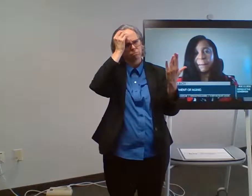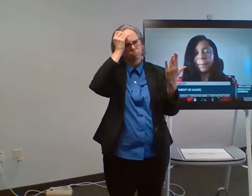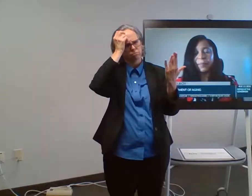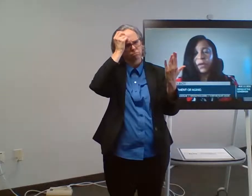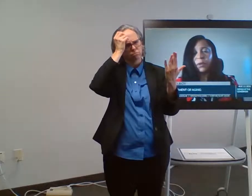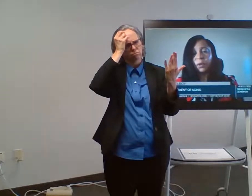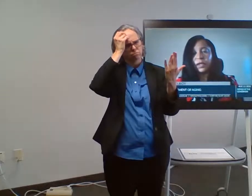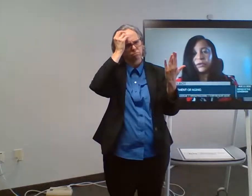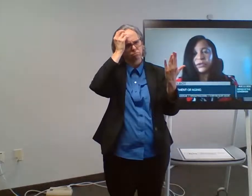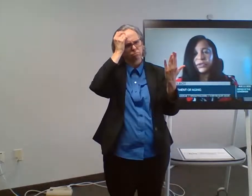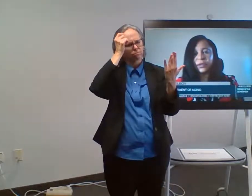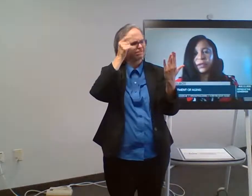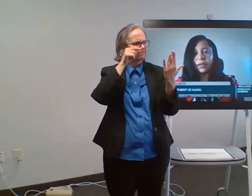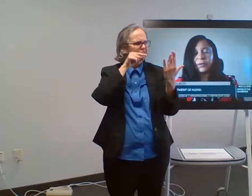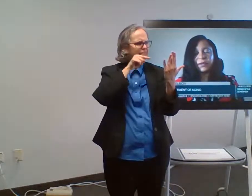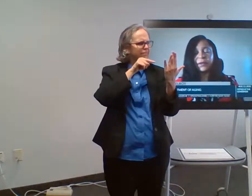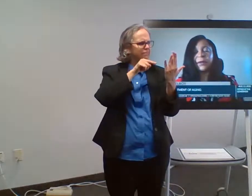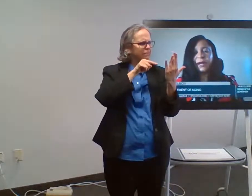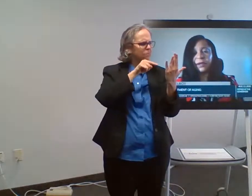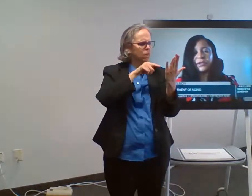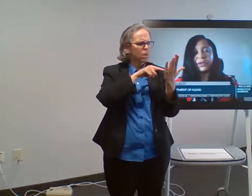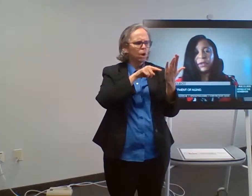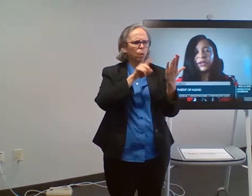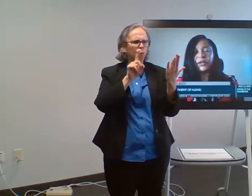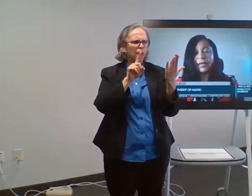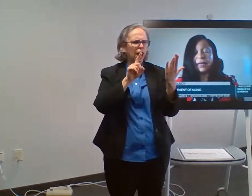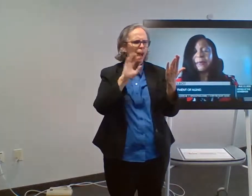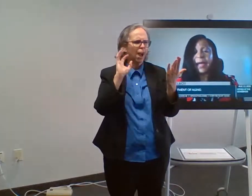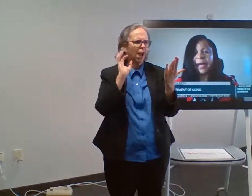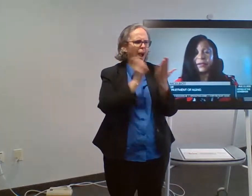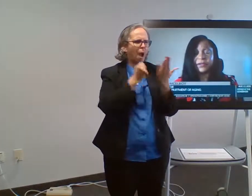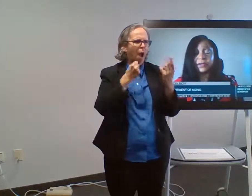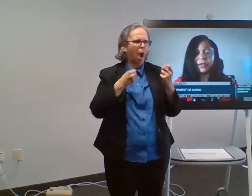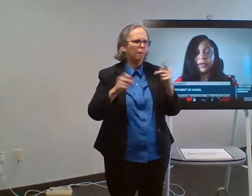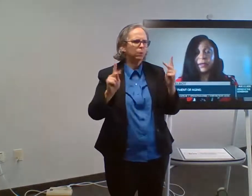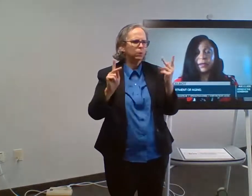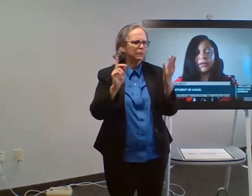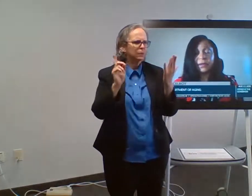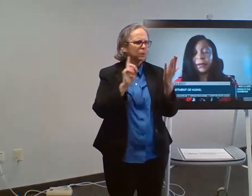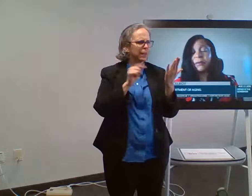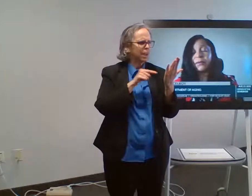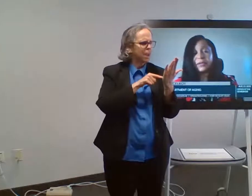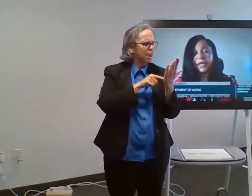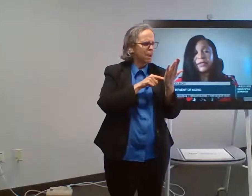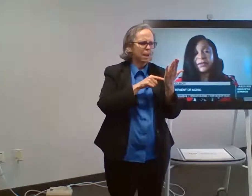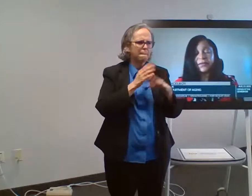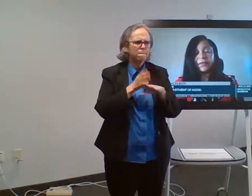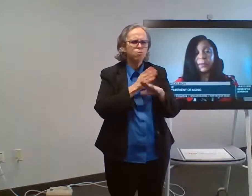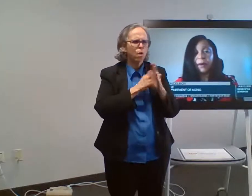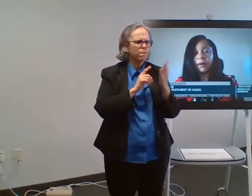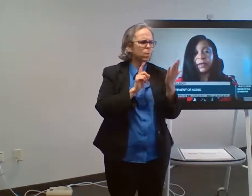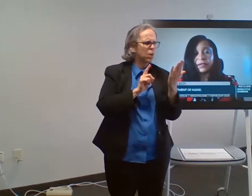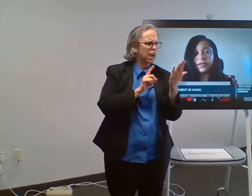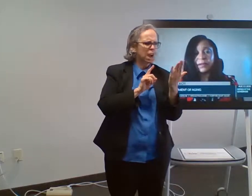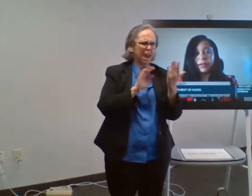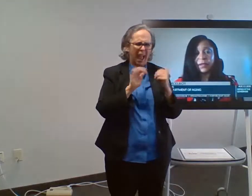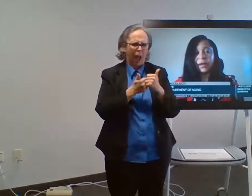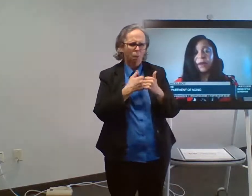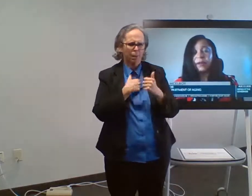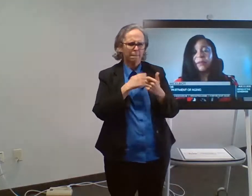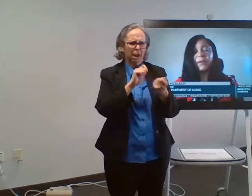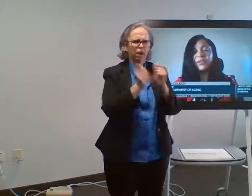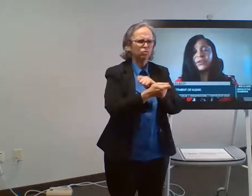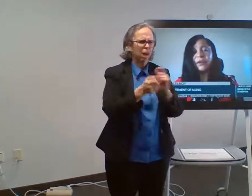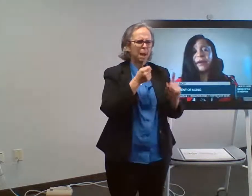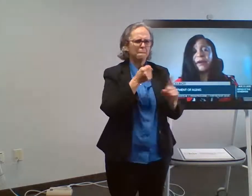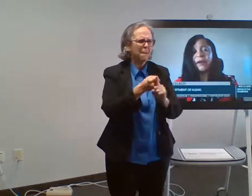opportunity. What we understood was that there were areas that we could impact within our respective departments.